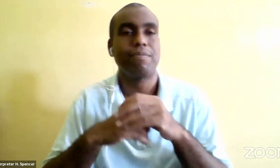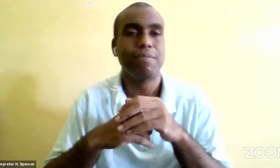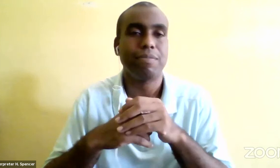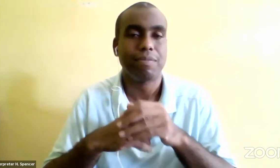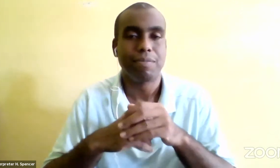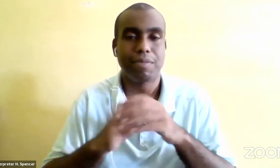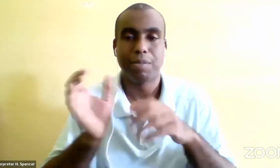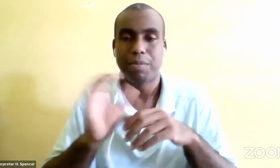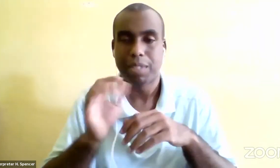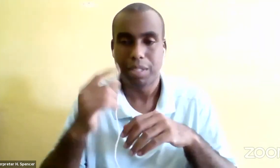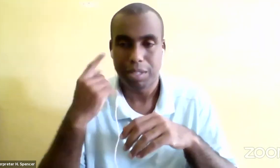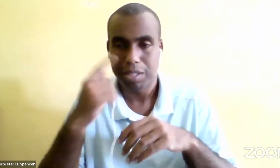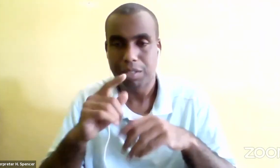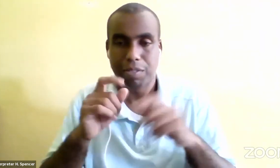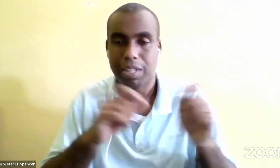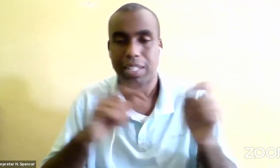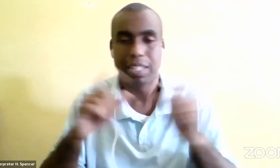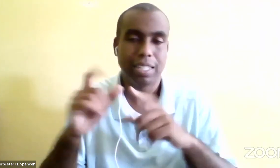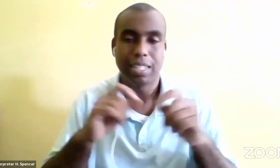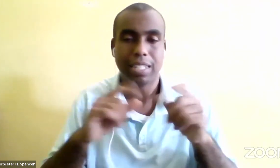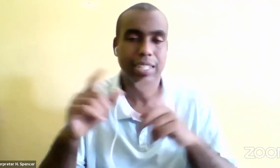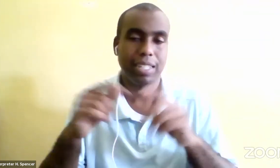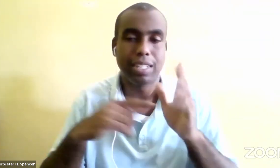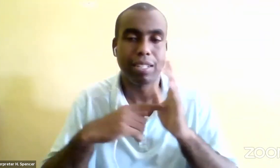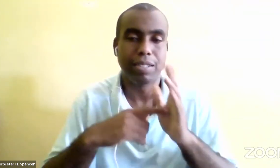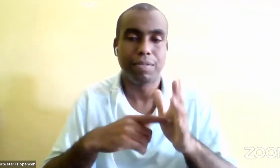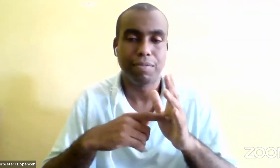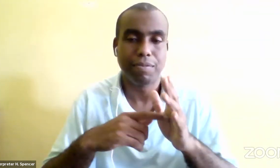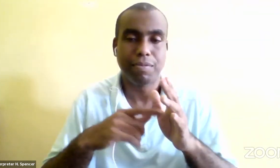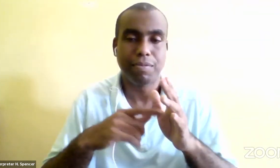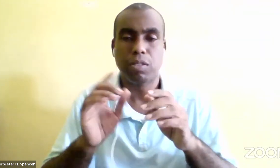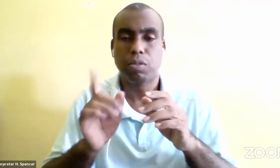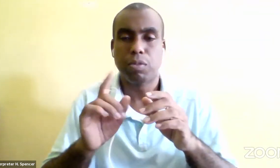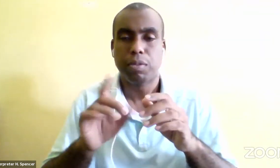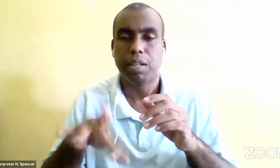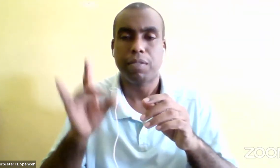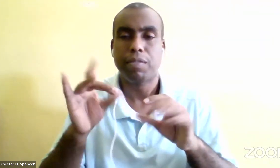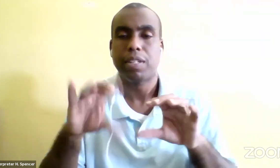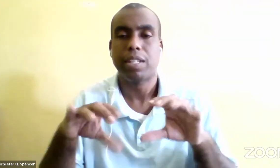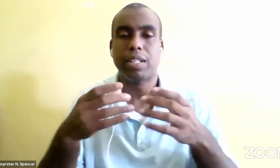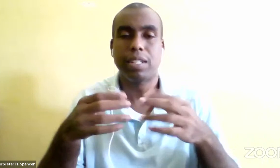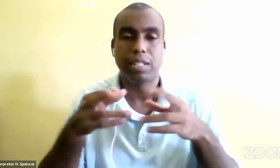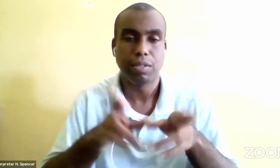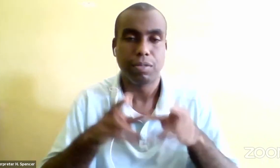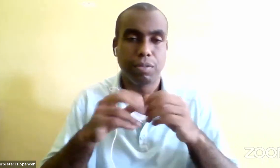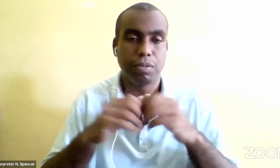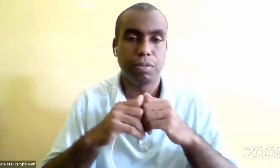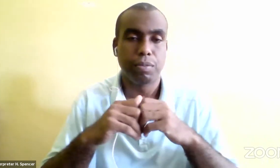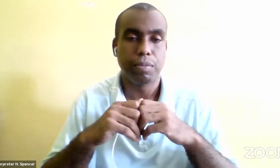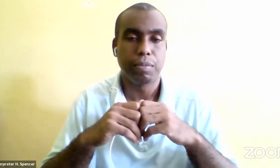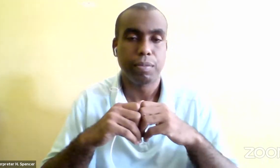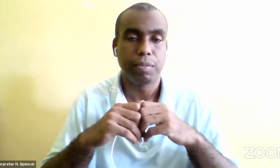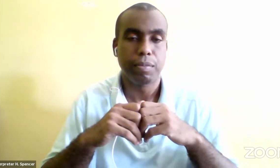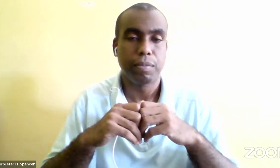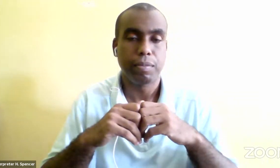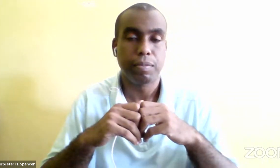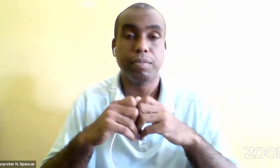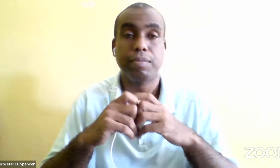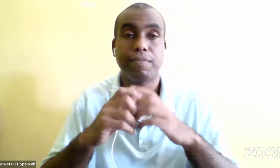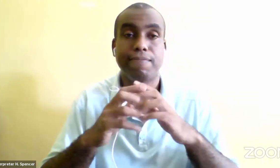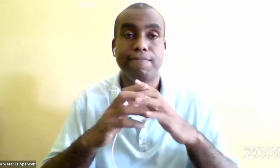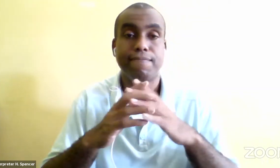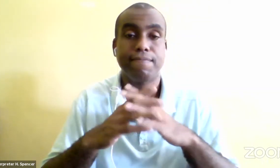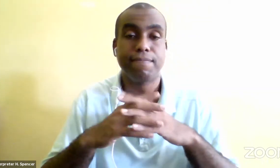it? So where is this classroom? Ah, here it is. Cancel stream classroom.